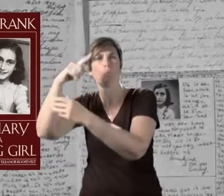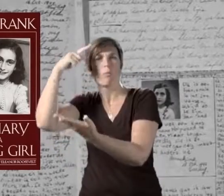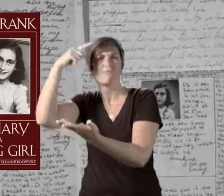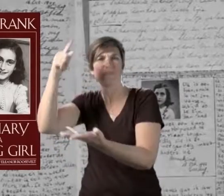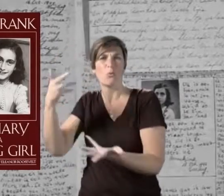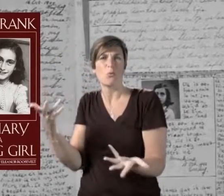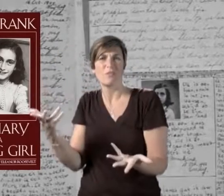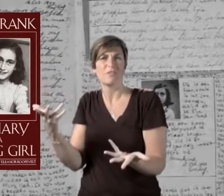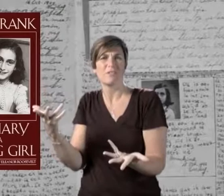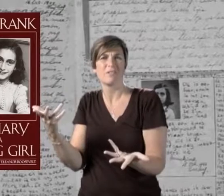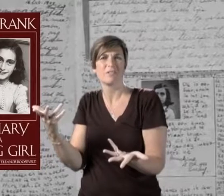out.